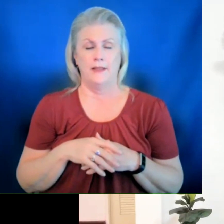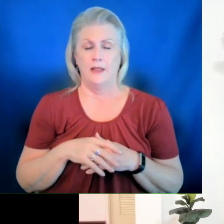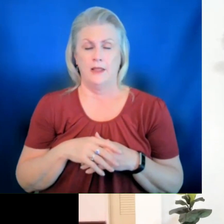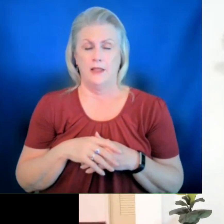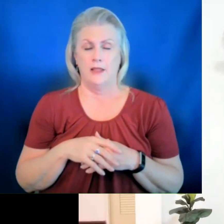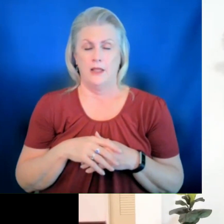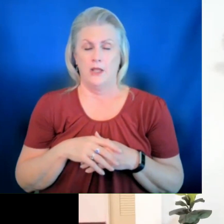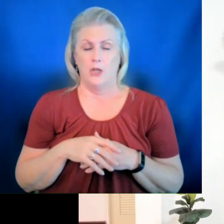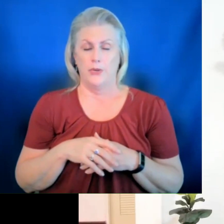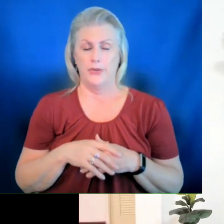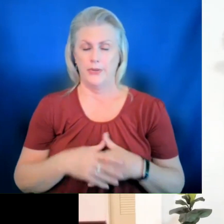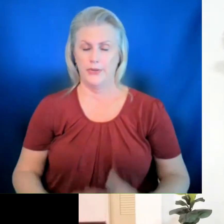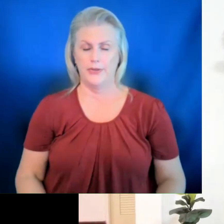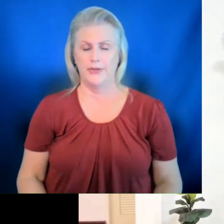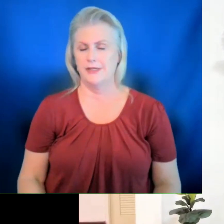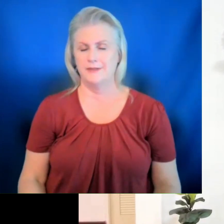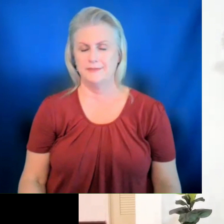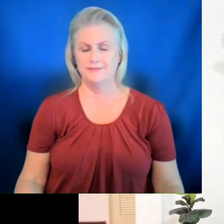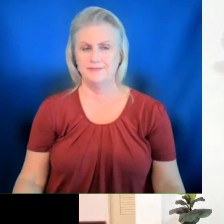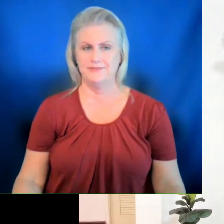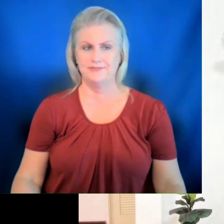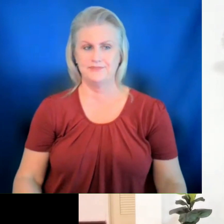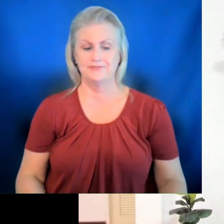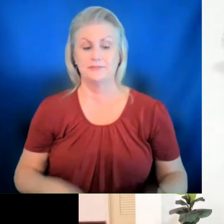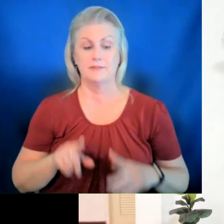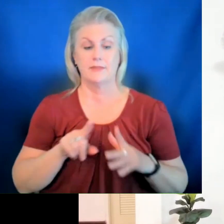2022, oh,